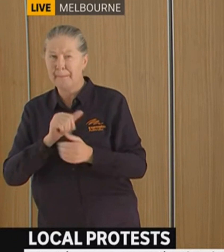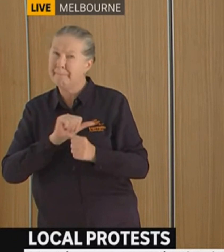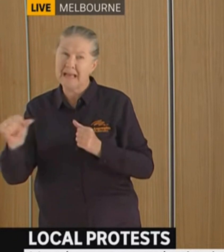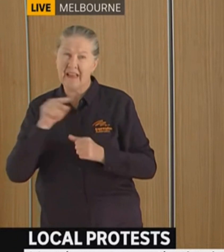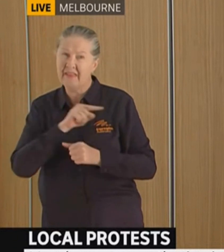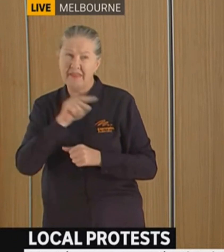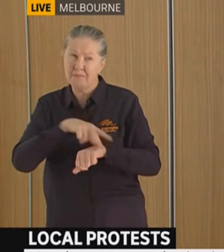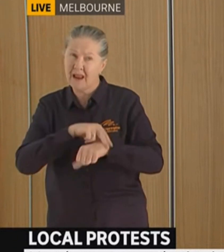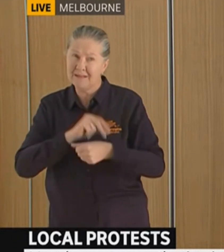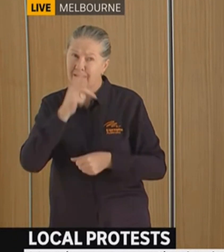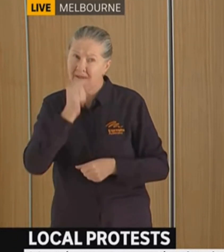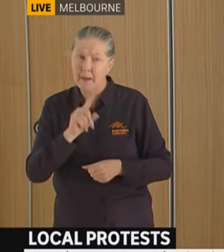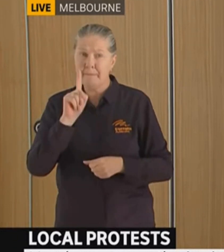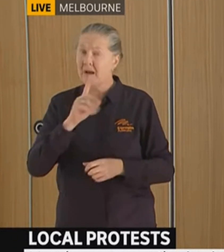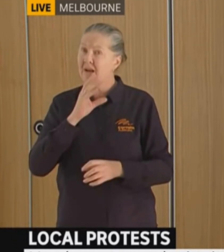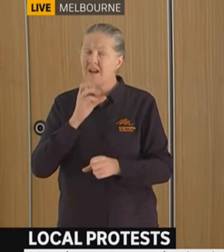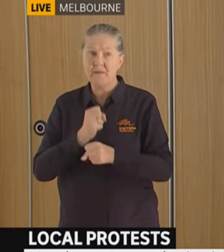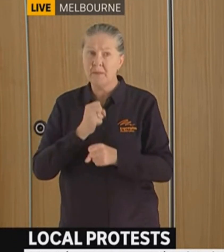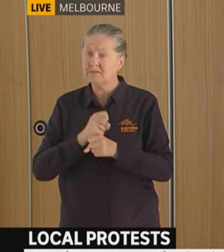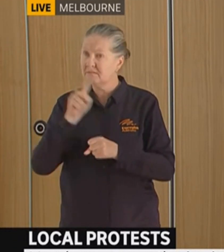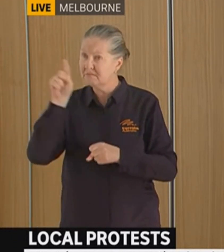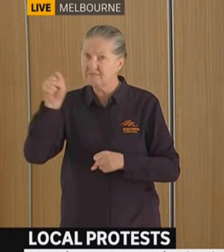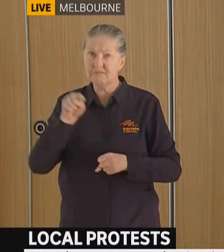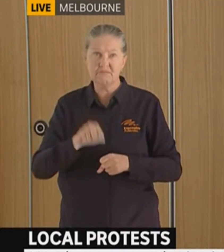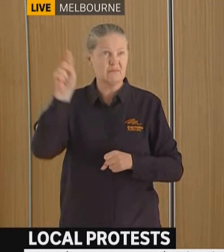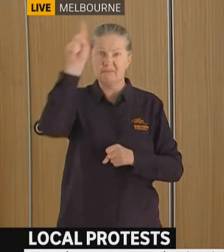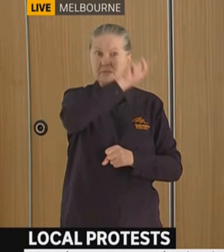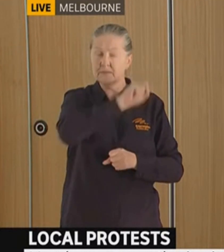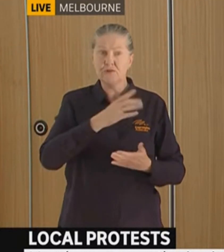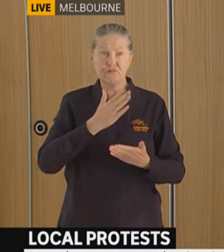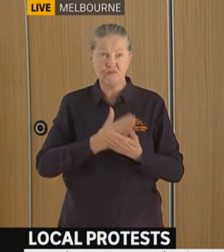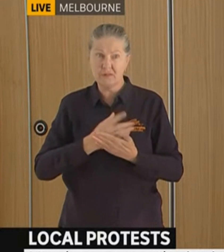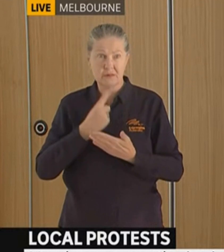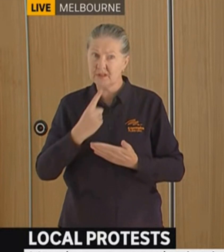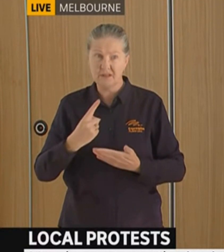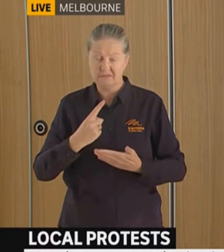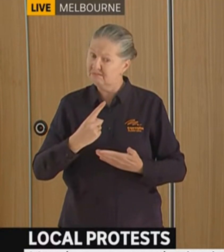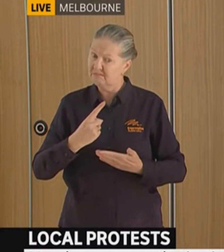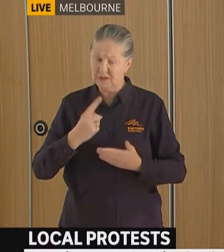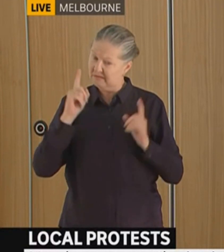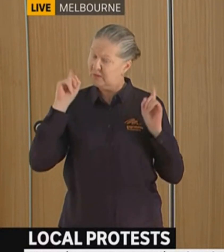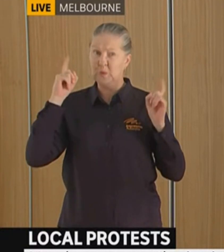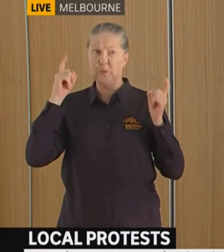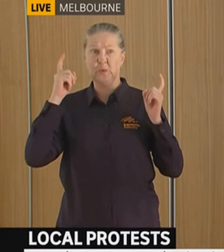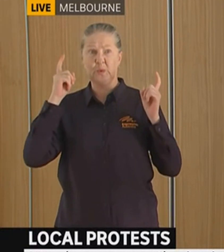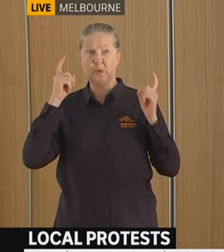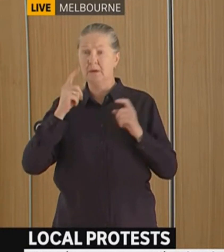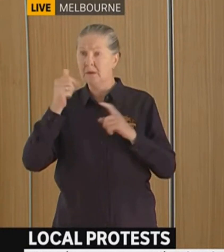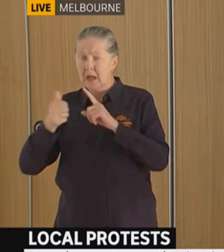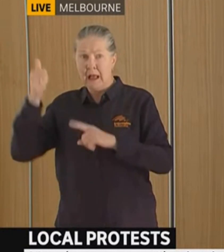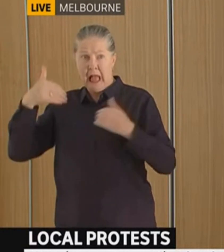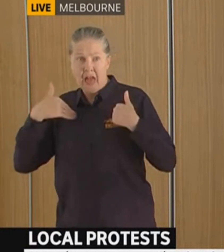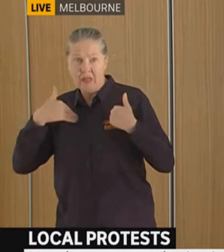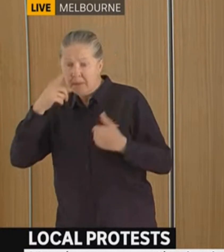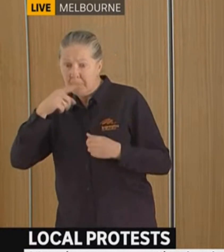But all governments have expressed their deep concern, both through their medical experts, the chief health officers, the chief medical